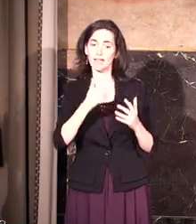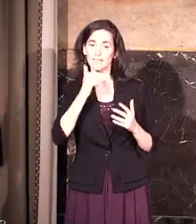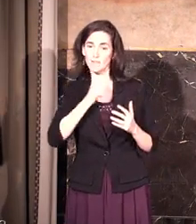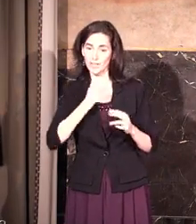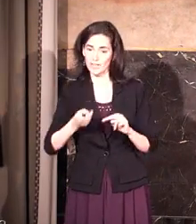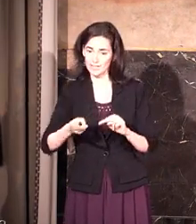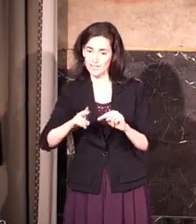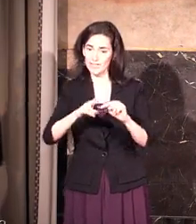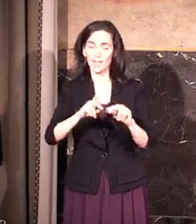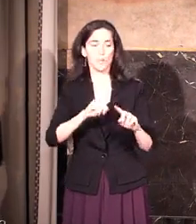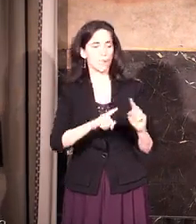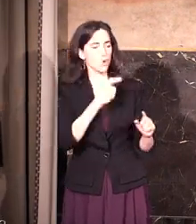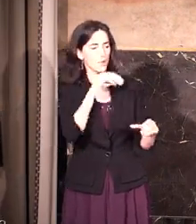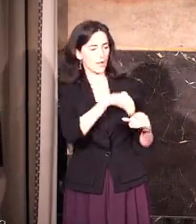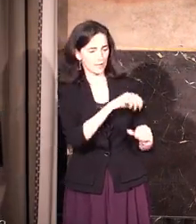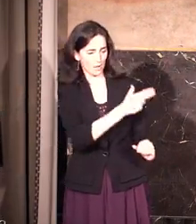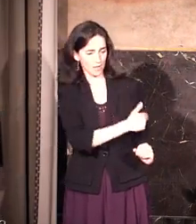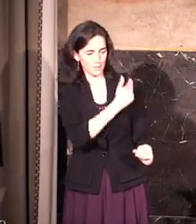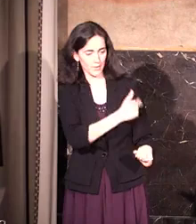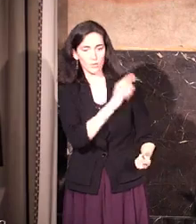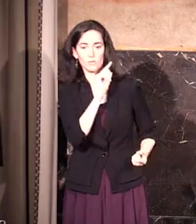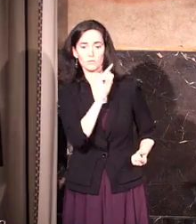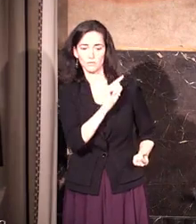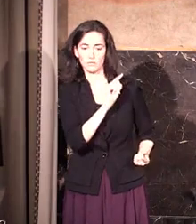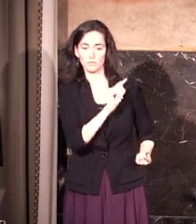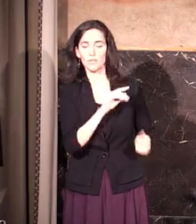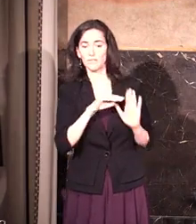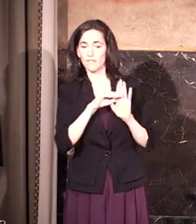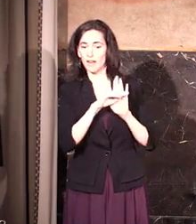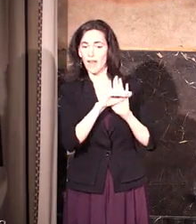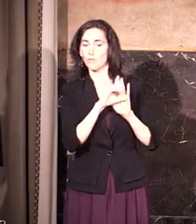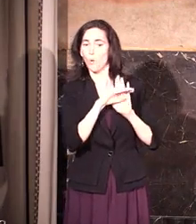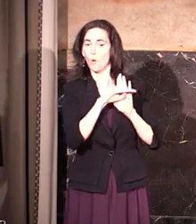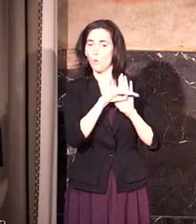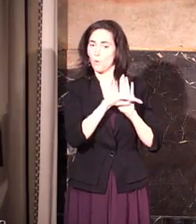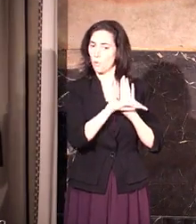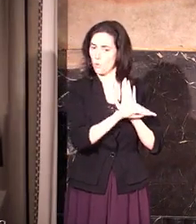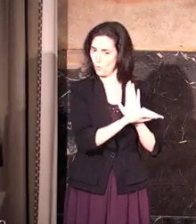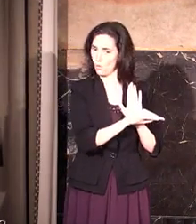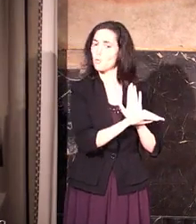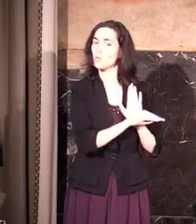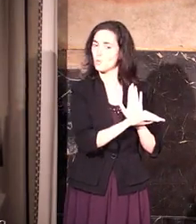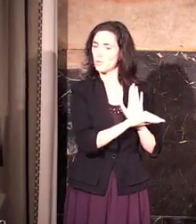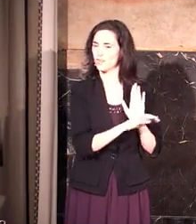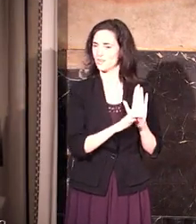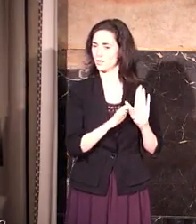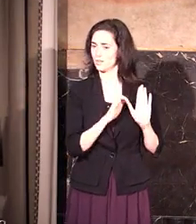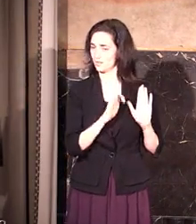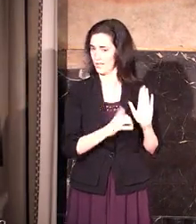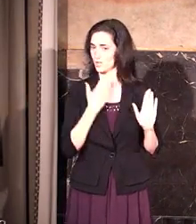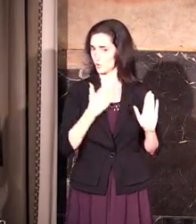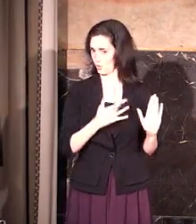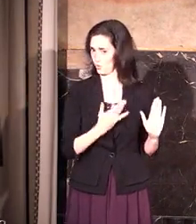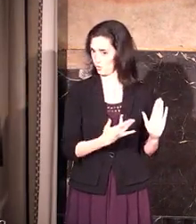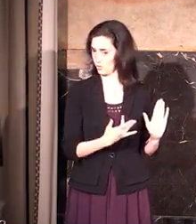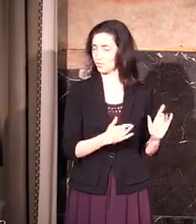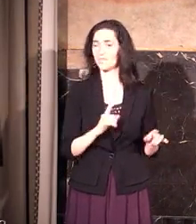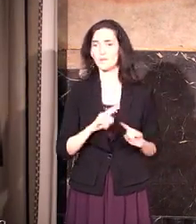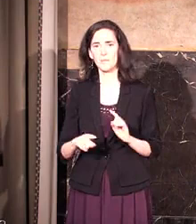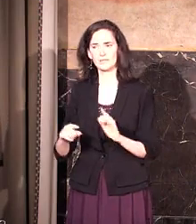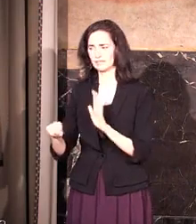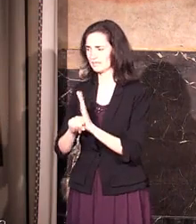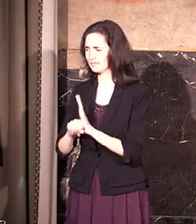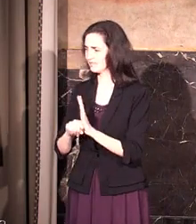but the numbers in the hospital are either flat or down a little bit, which obviously is the good news. The bad news are the